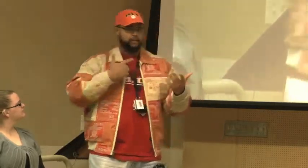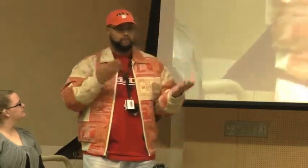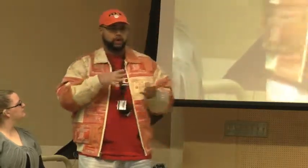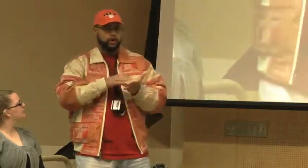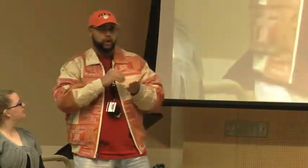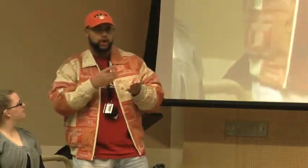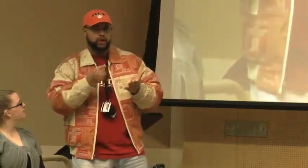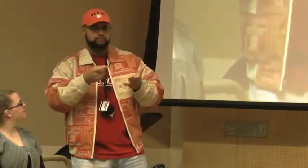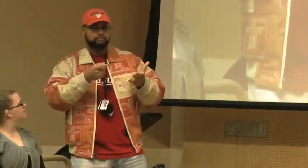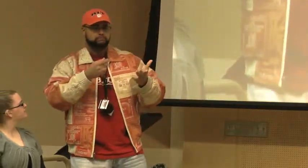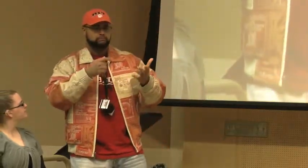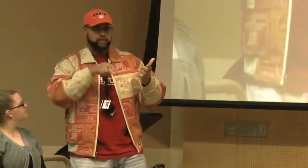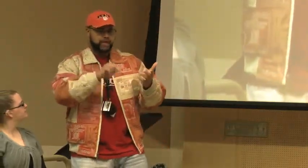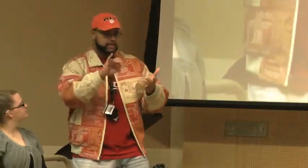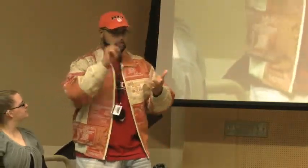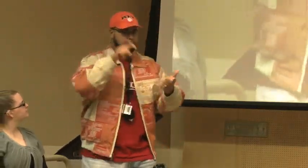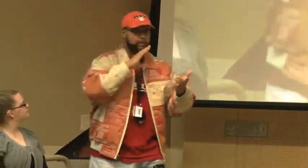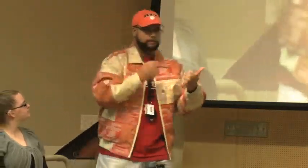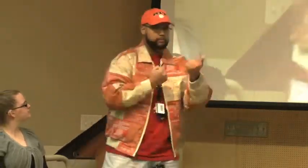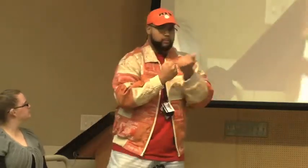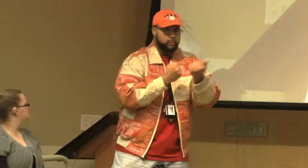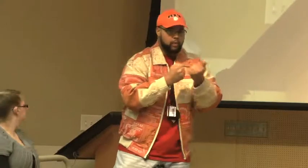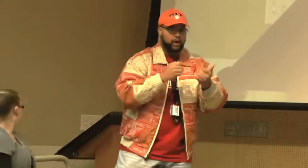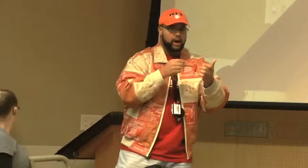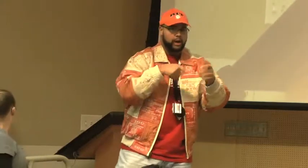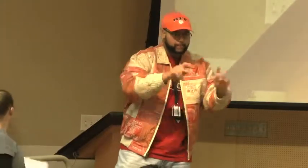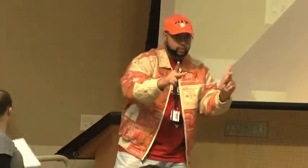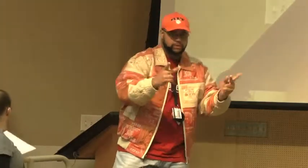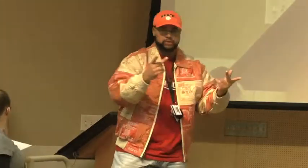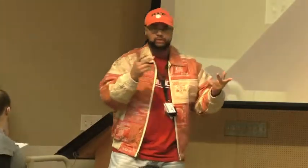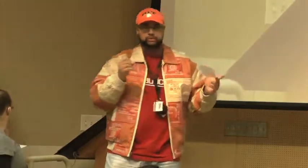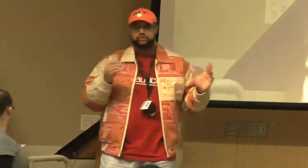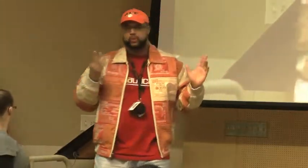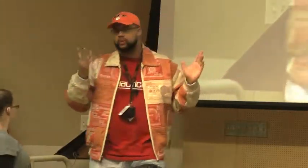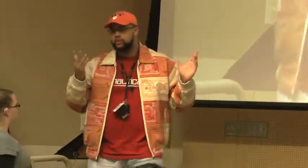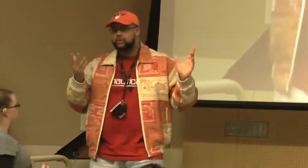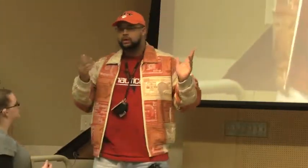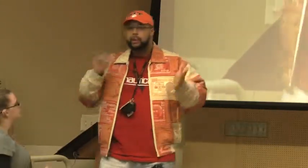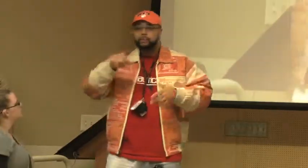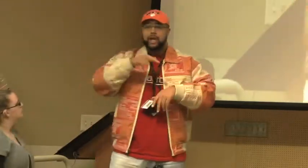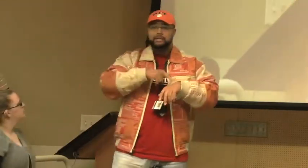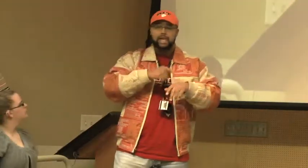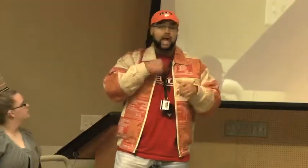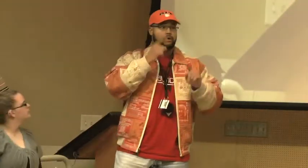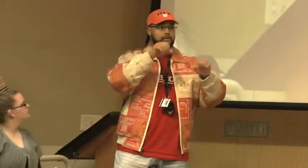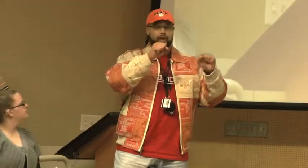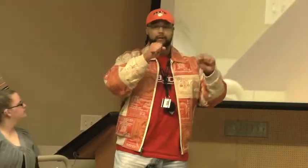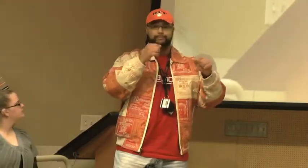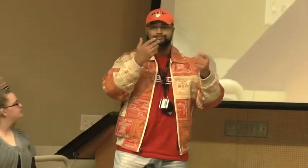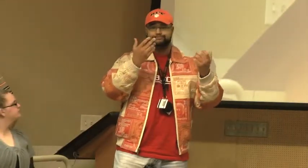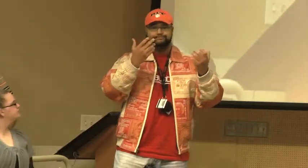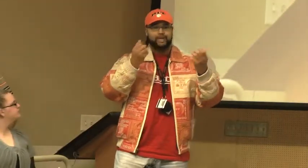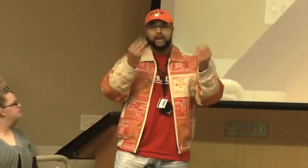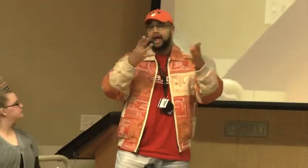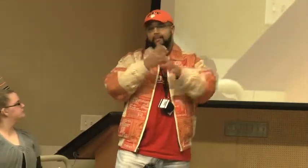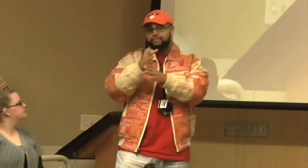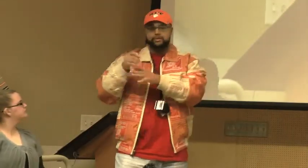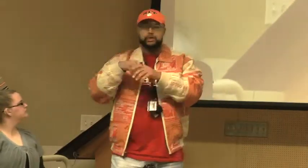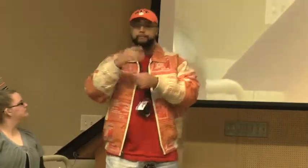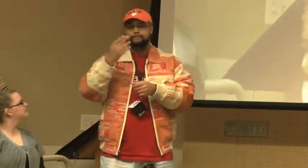be comfortable here, and you want to learn, NTID provides a lot of support, a lot of opportunities, so, you